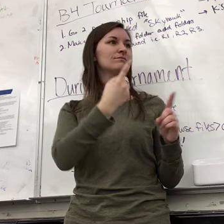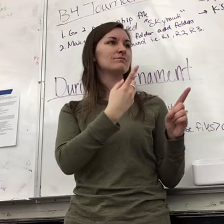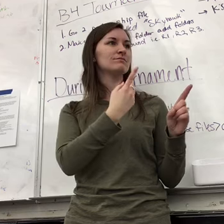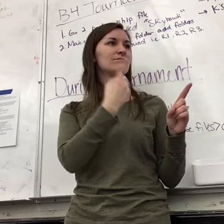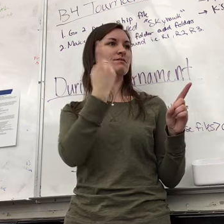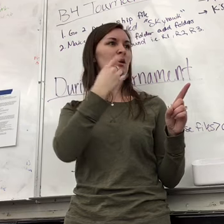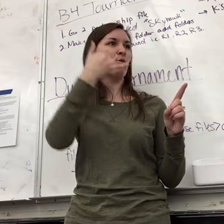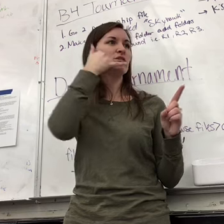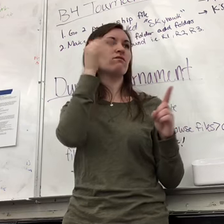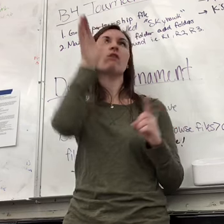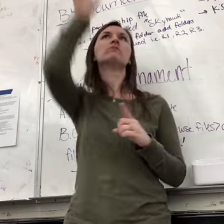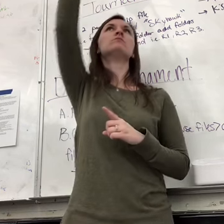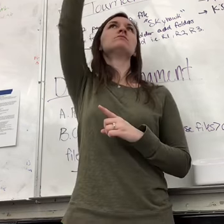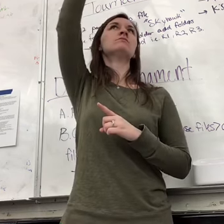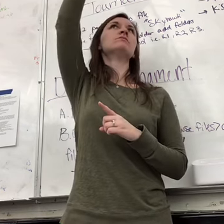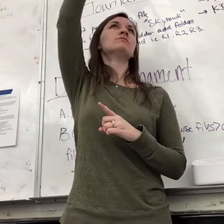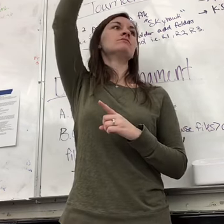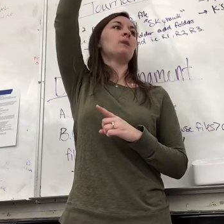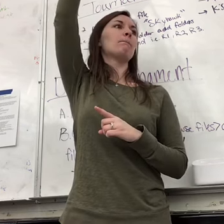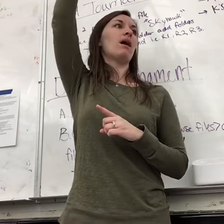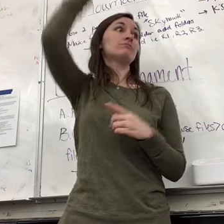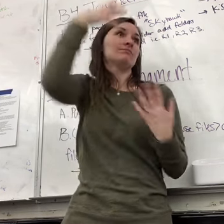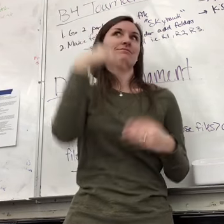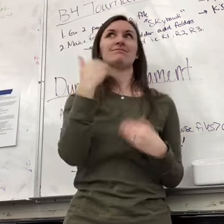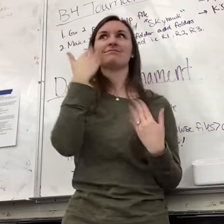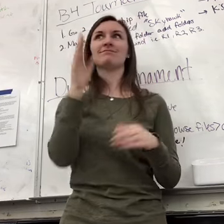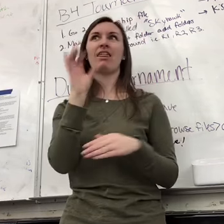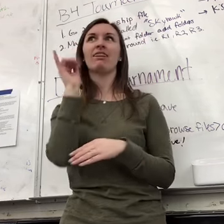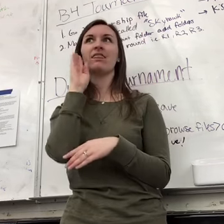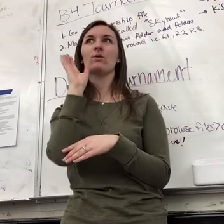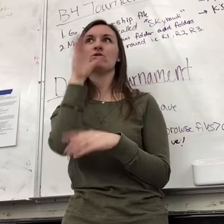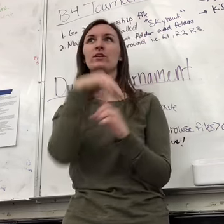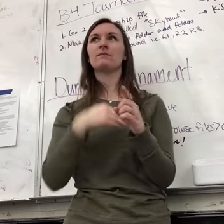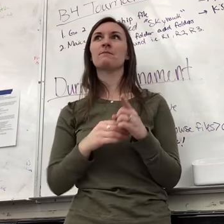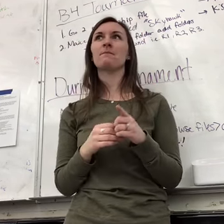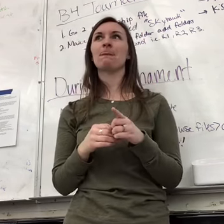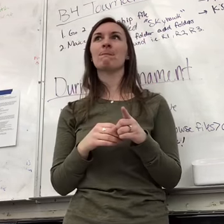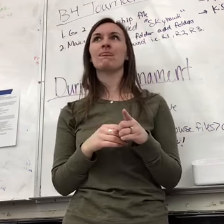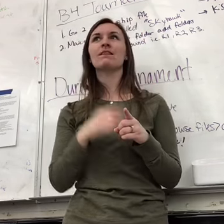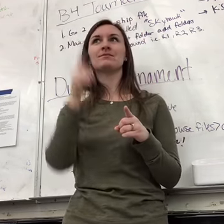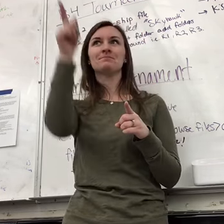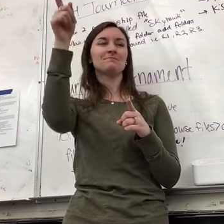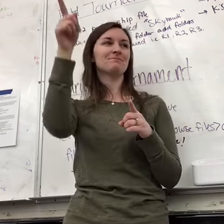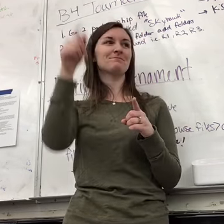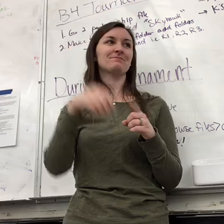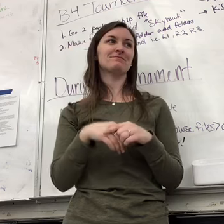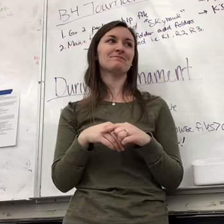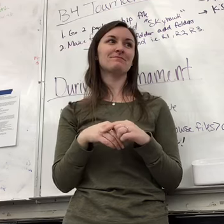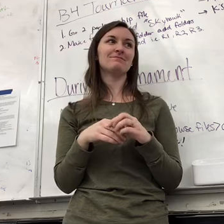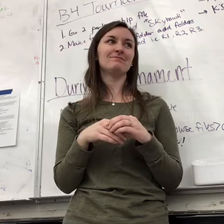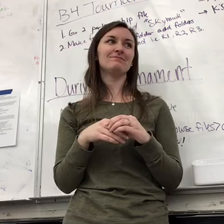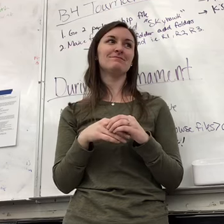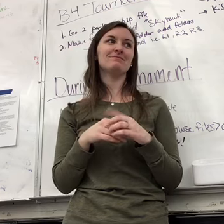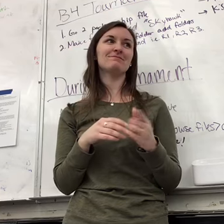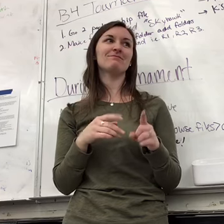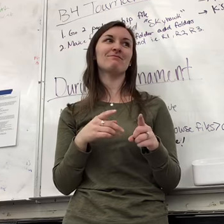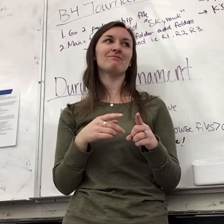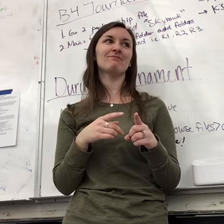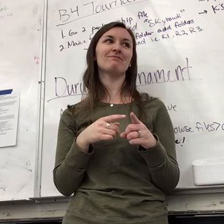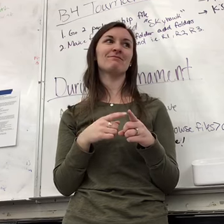anyways, so I would say that that's probably what I would say is we did a lot of compromise and we focused on reconciling.